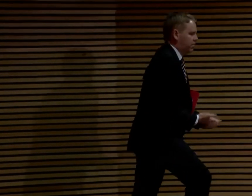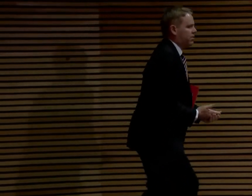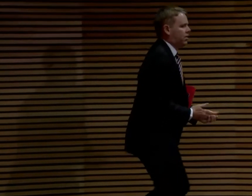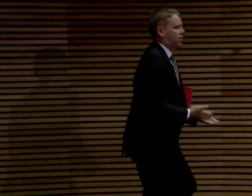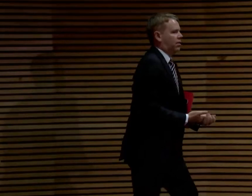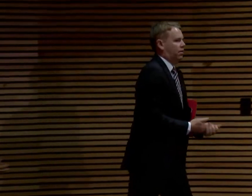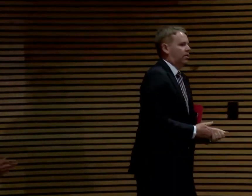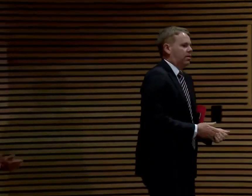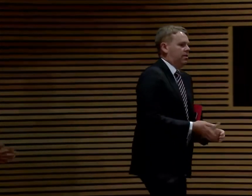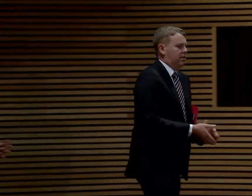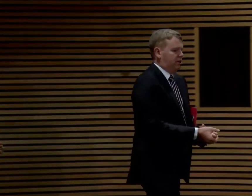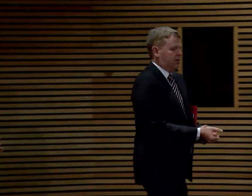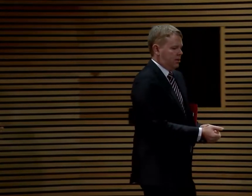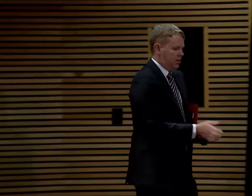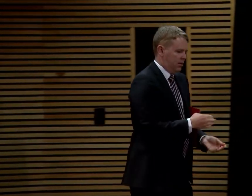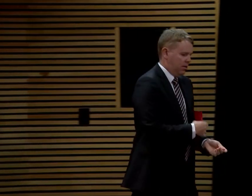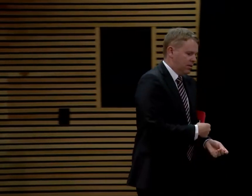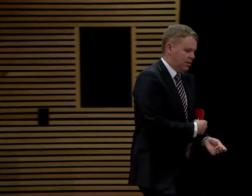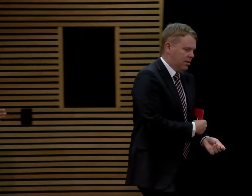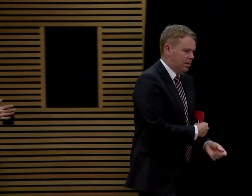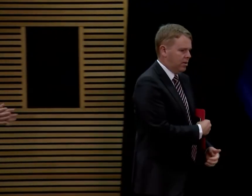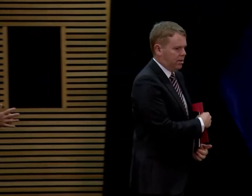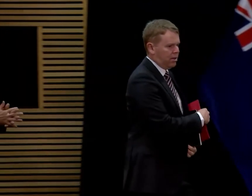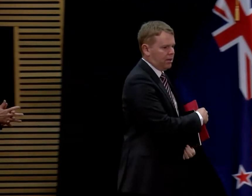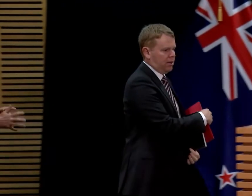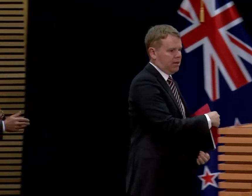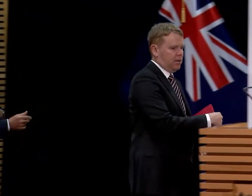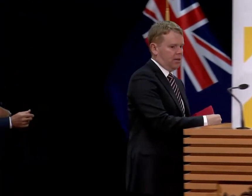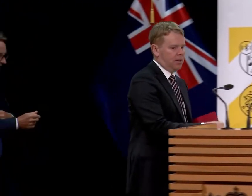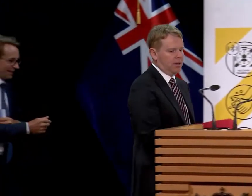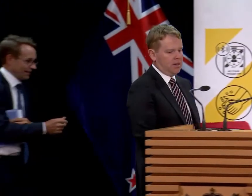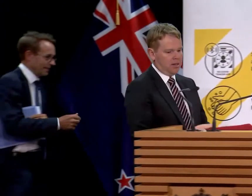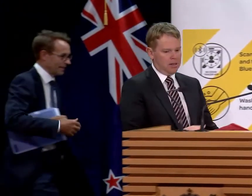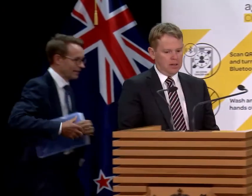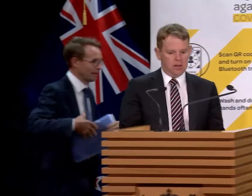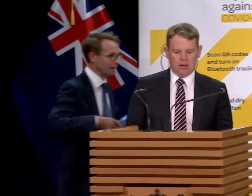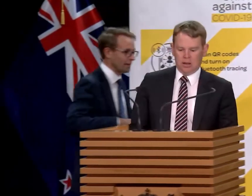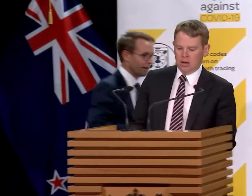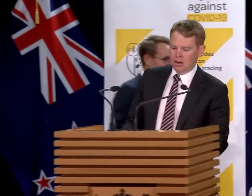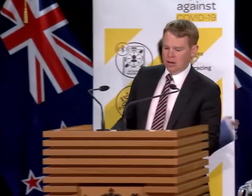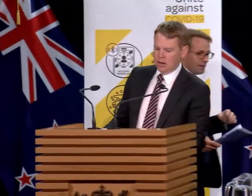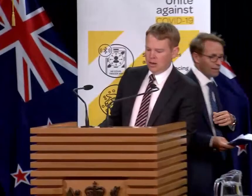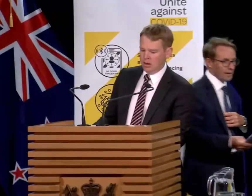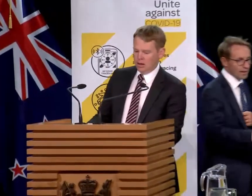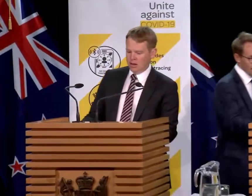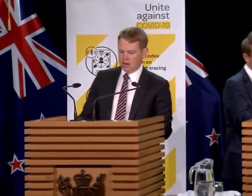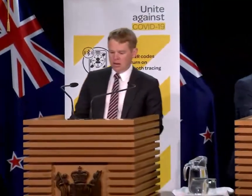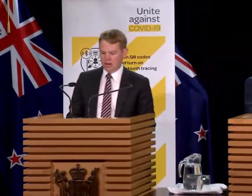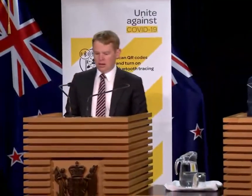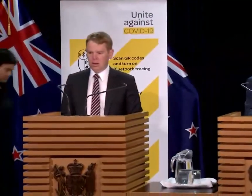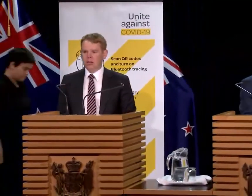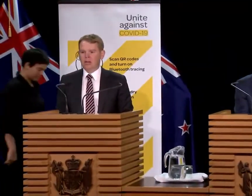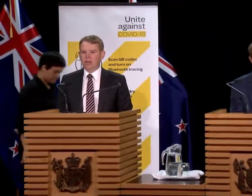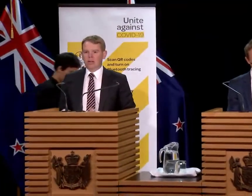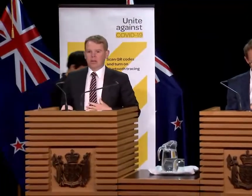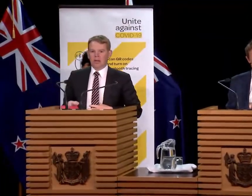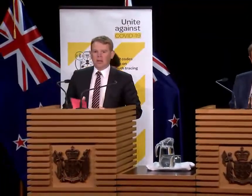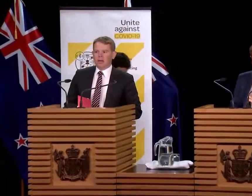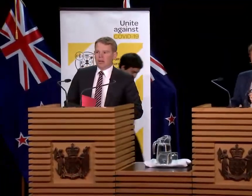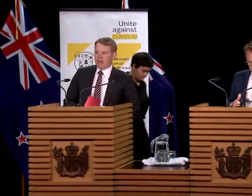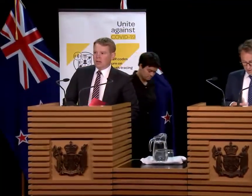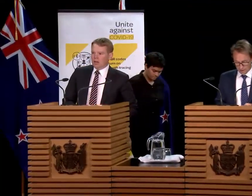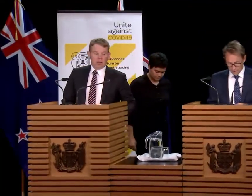guess there's three things. First of all, the students are supervised, and they're closely supervised.